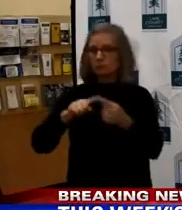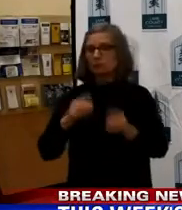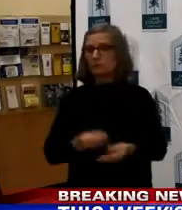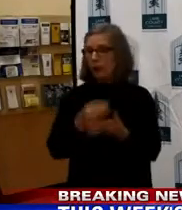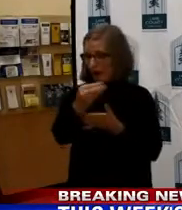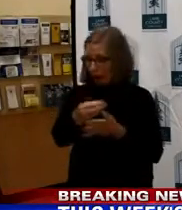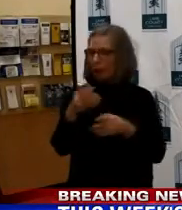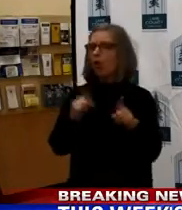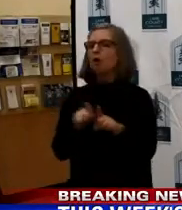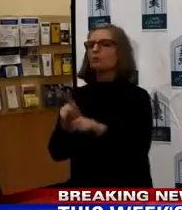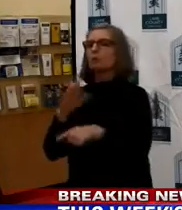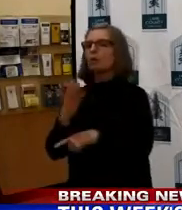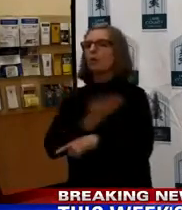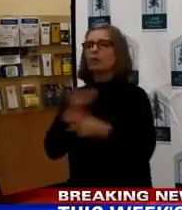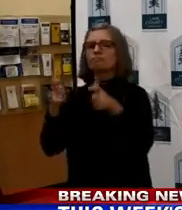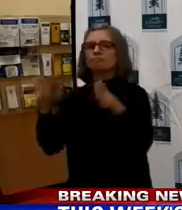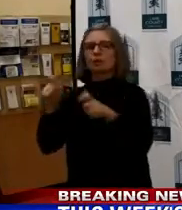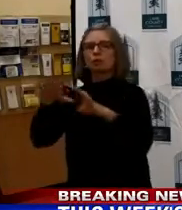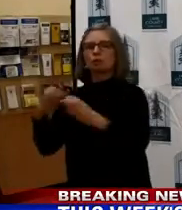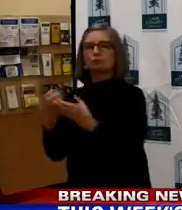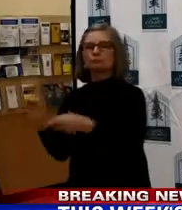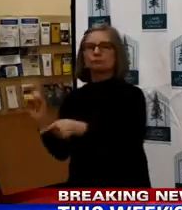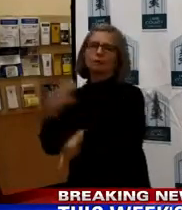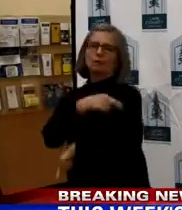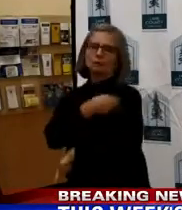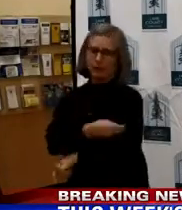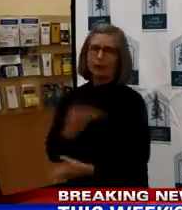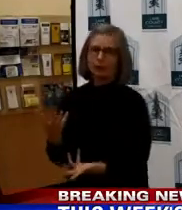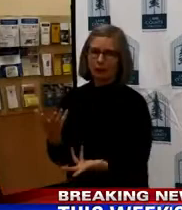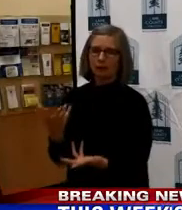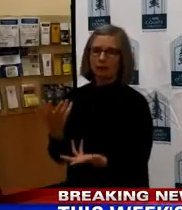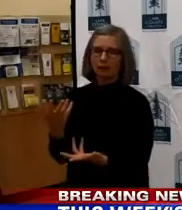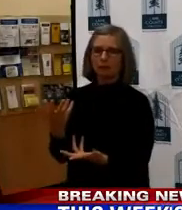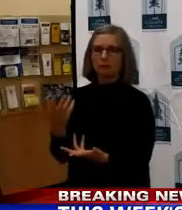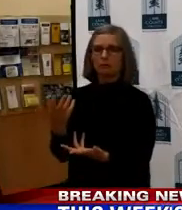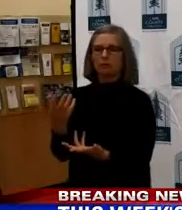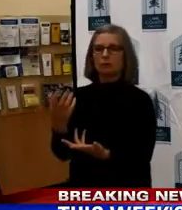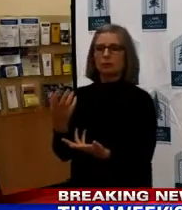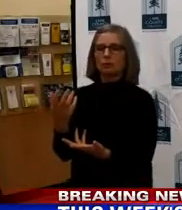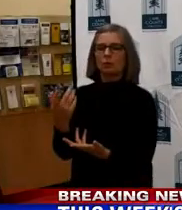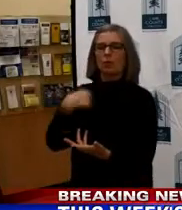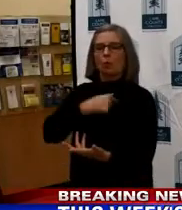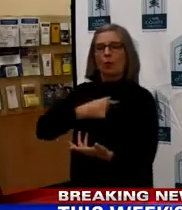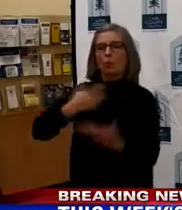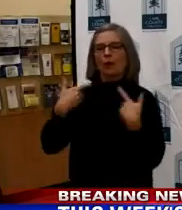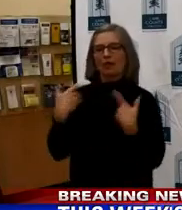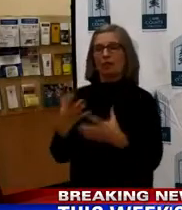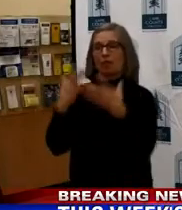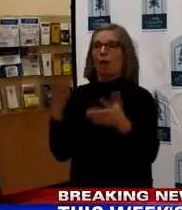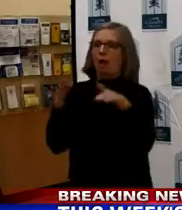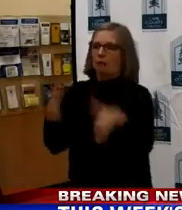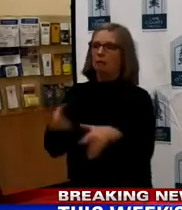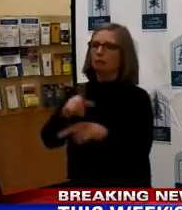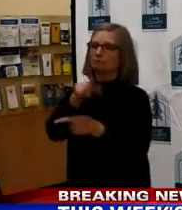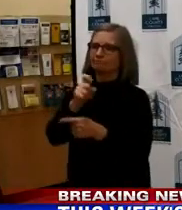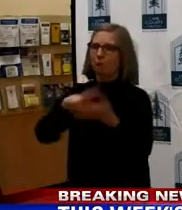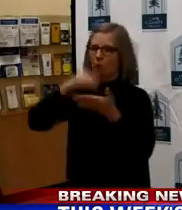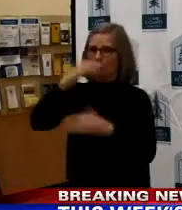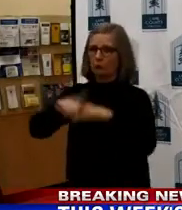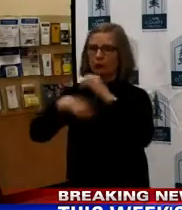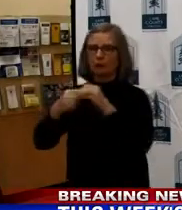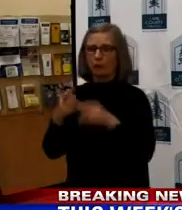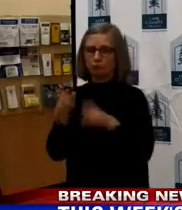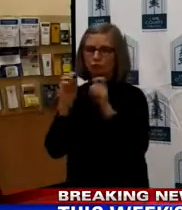groups. So that is happening right now. There's a lot to be learned about rapid testing. As you know, there's one option